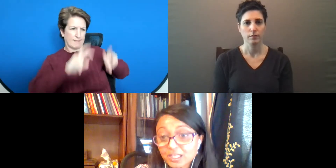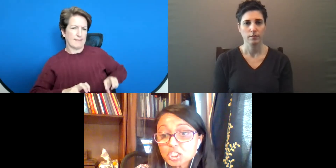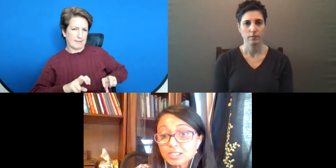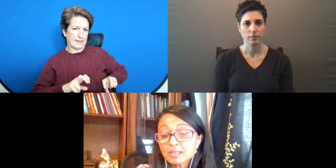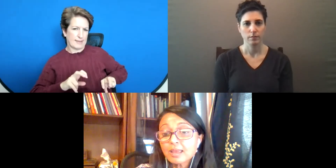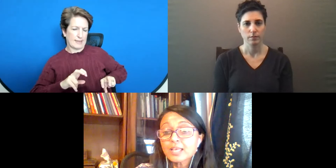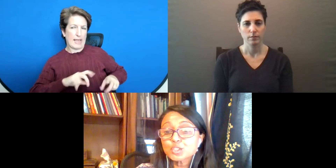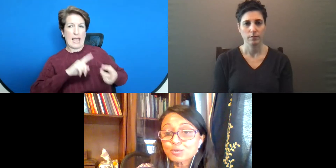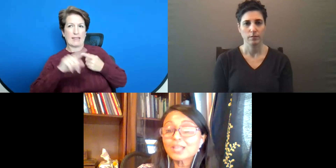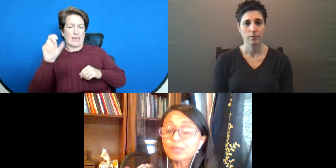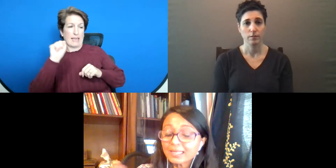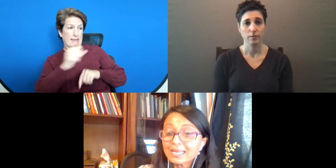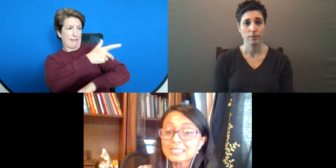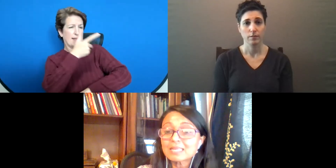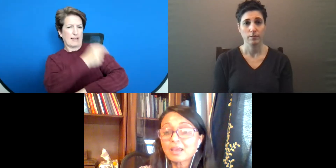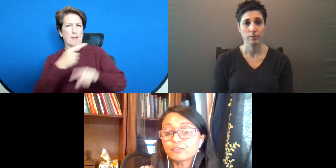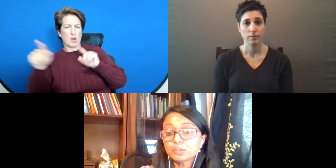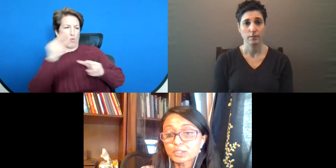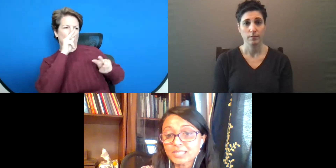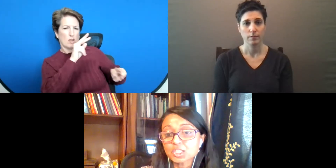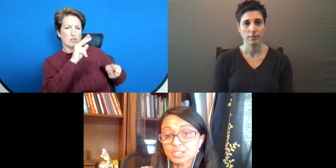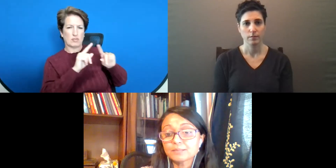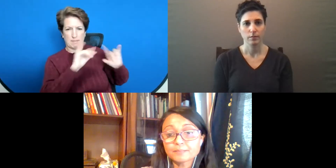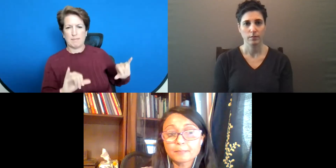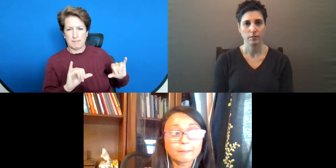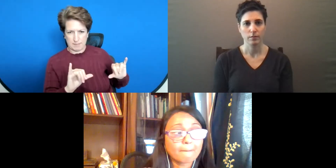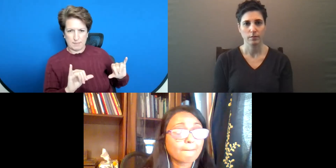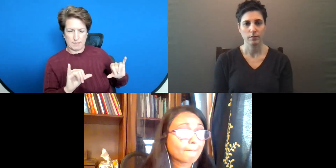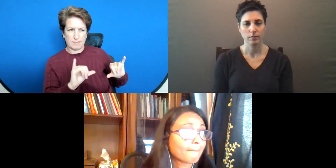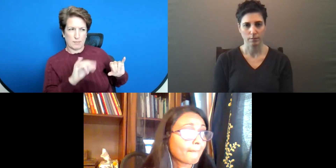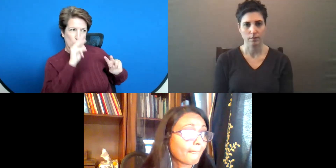under observation so that you can get that full protection.